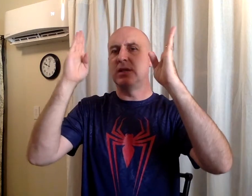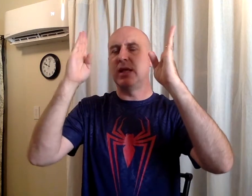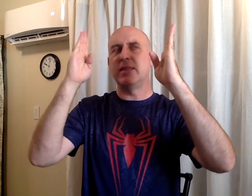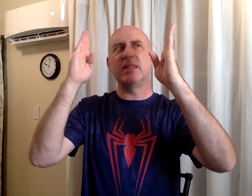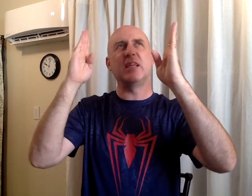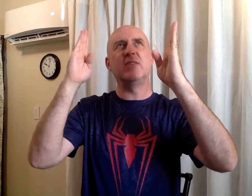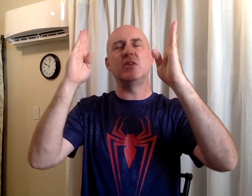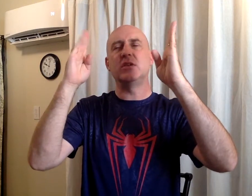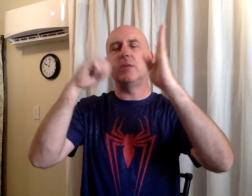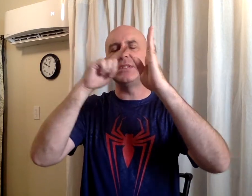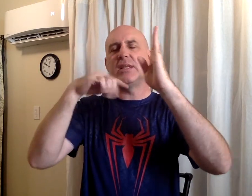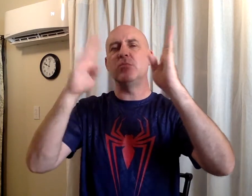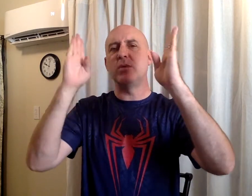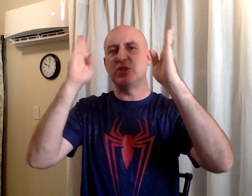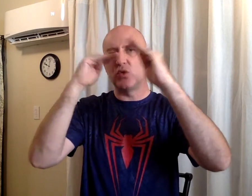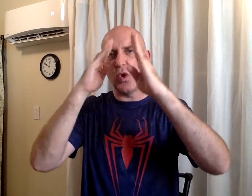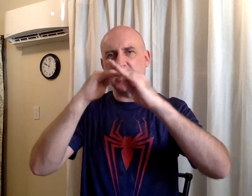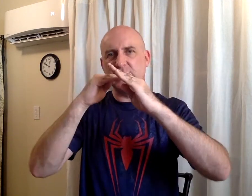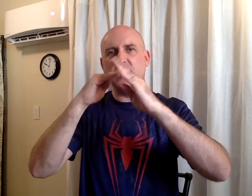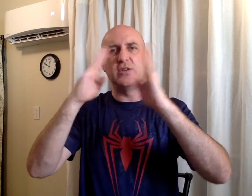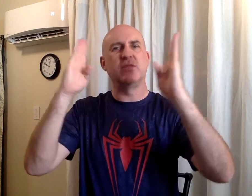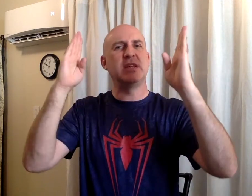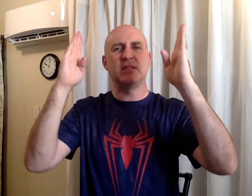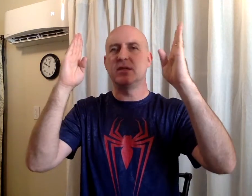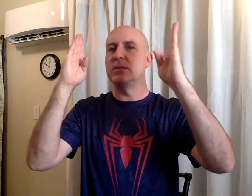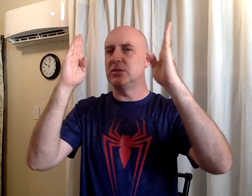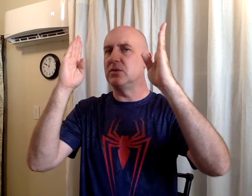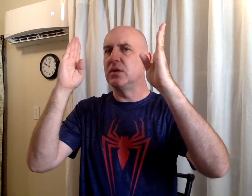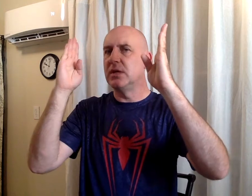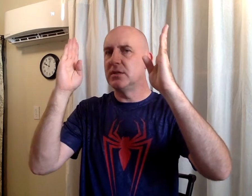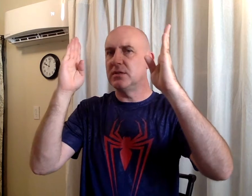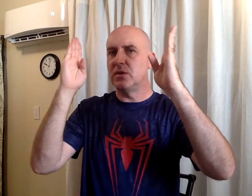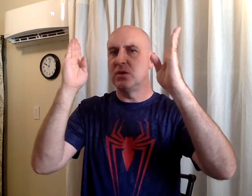I think they even, this sign probably should cross in front of your face a little bit too. So